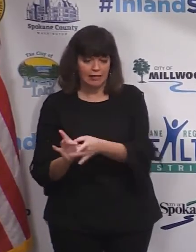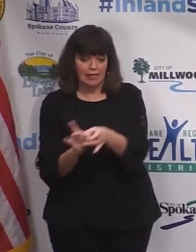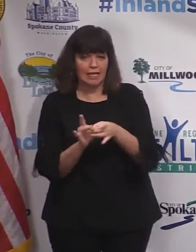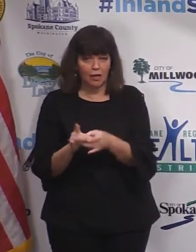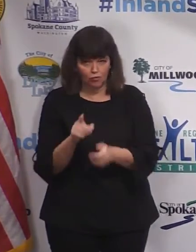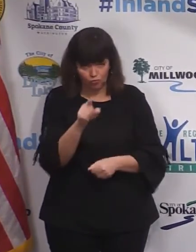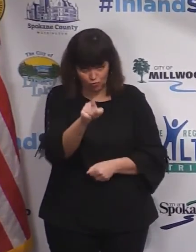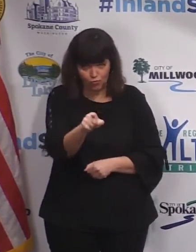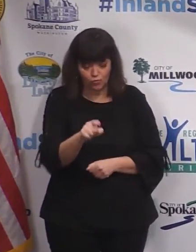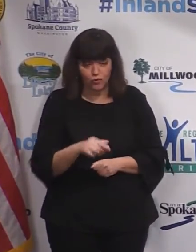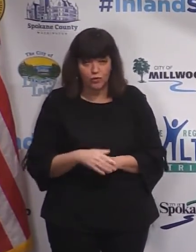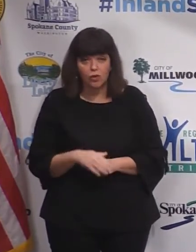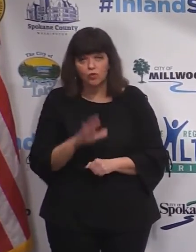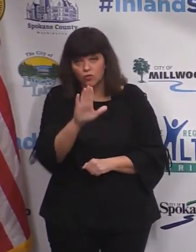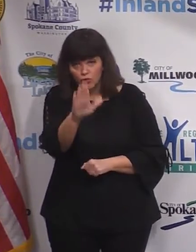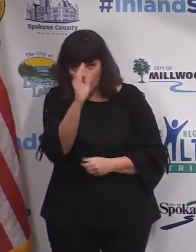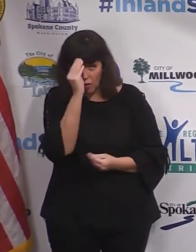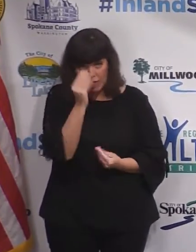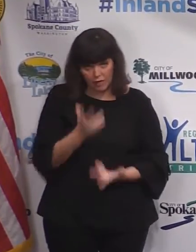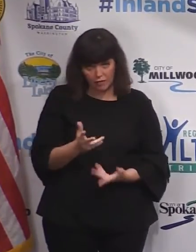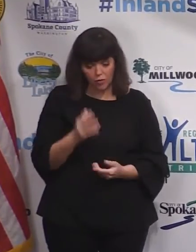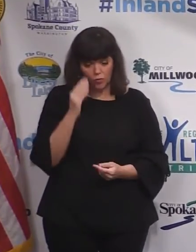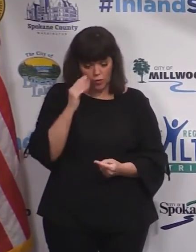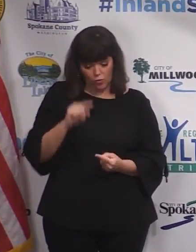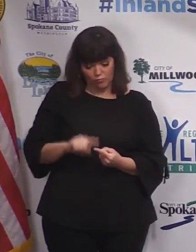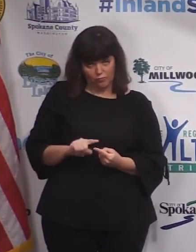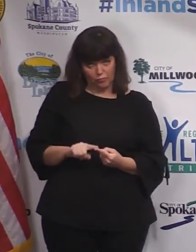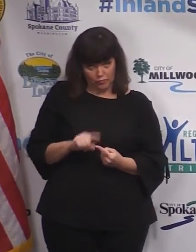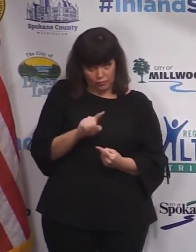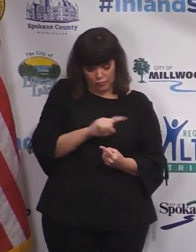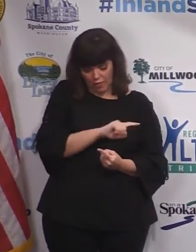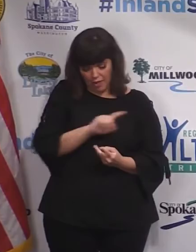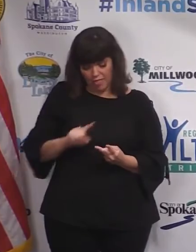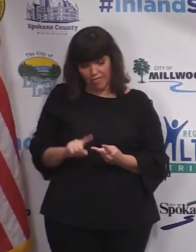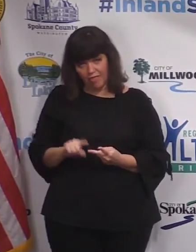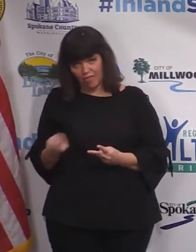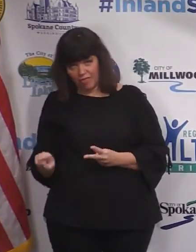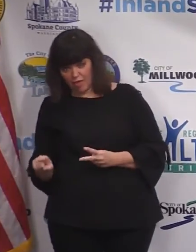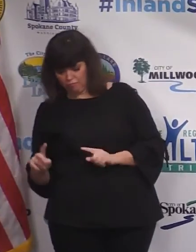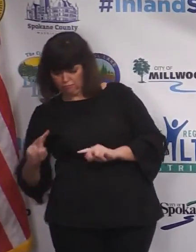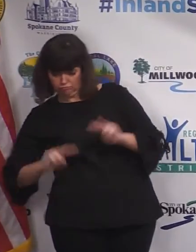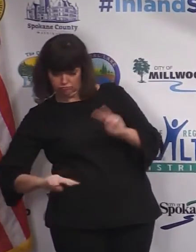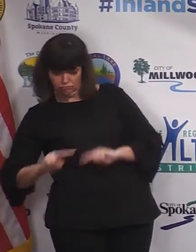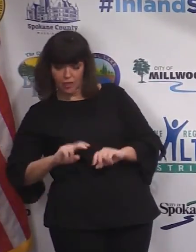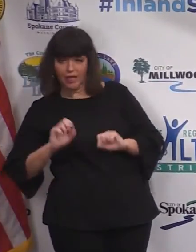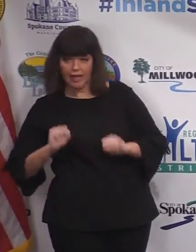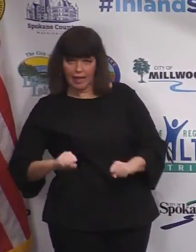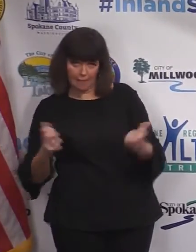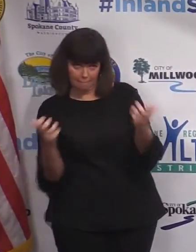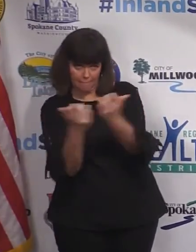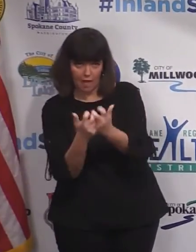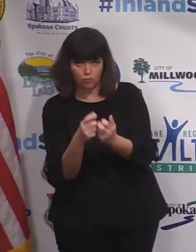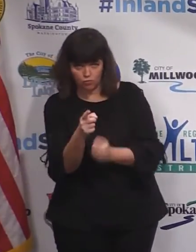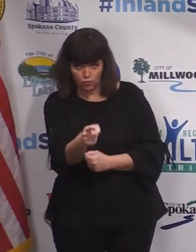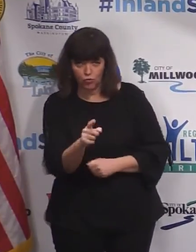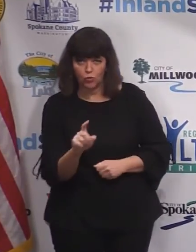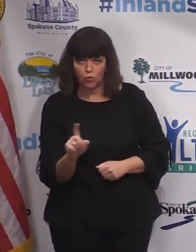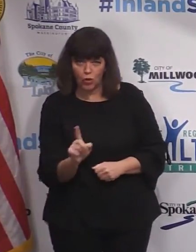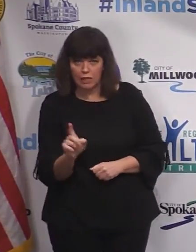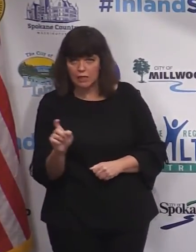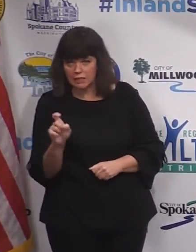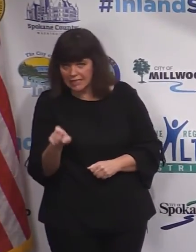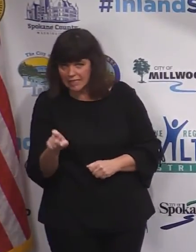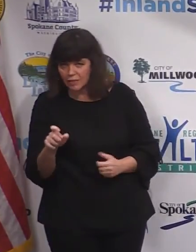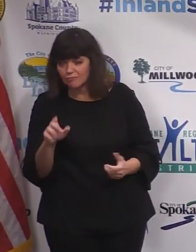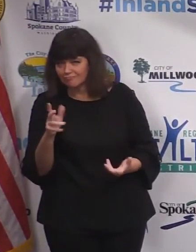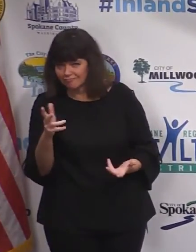your information and get connected or matched with an organization that could use your skills and talents. And how vital are our